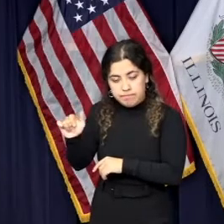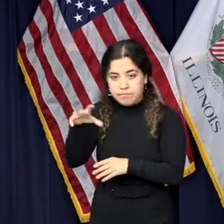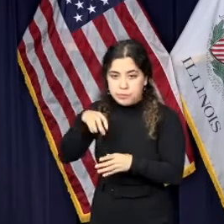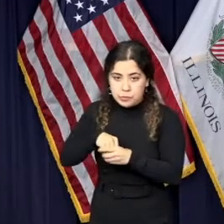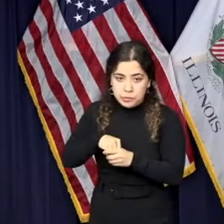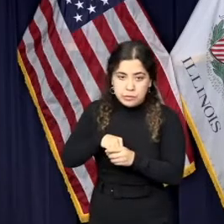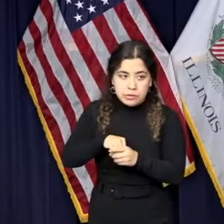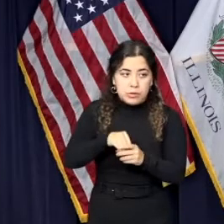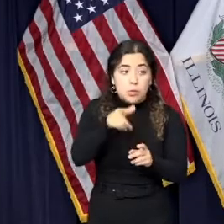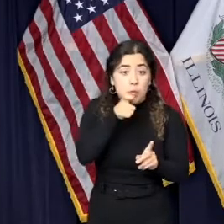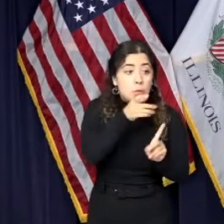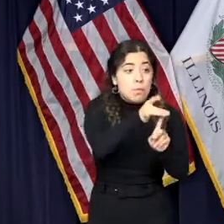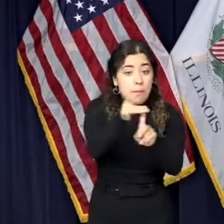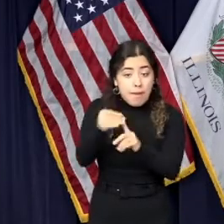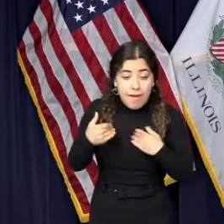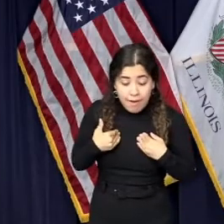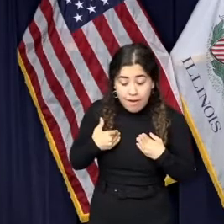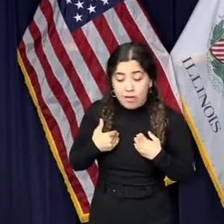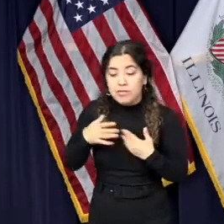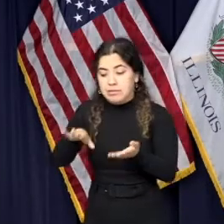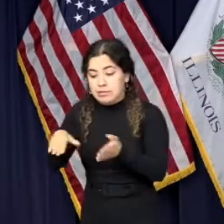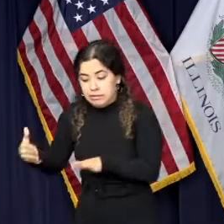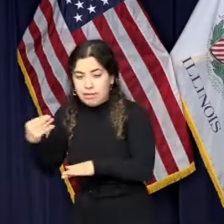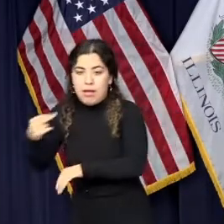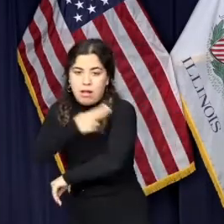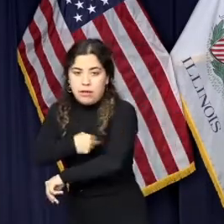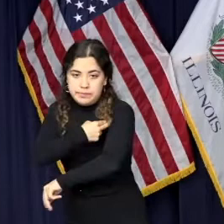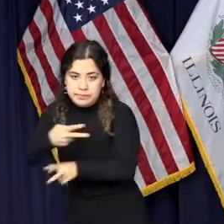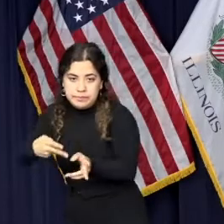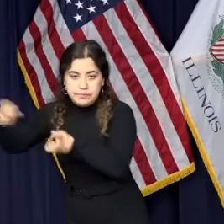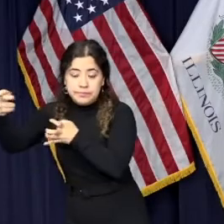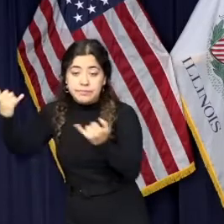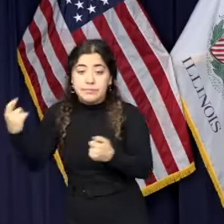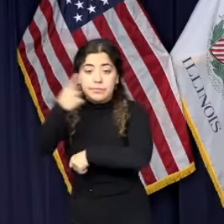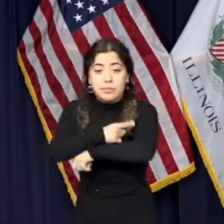and hospitalizations. Today, we are reporting